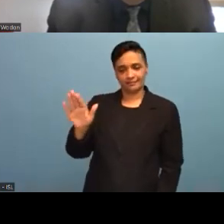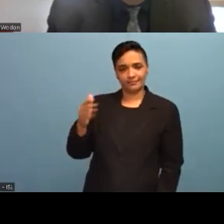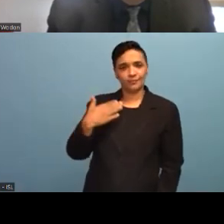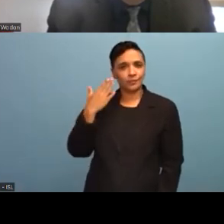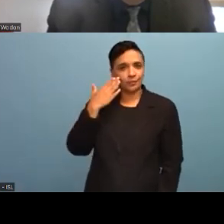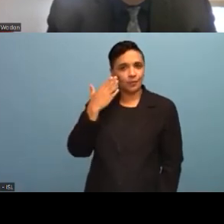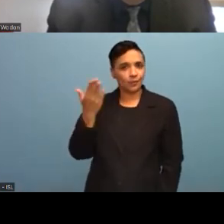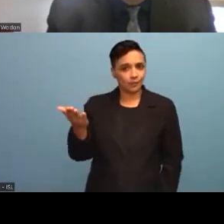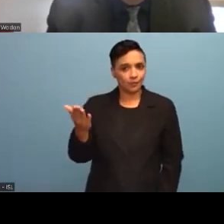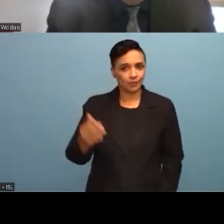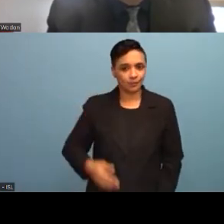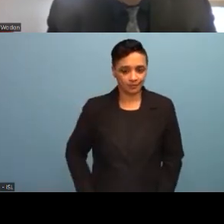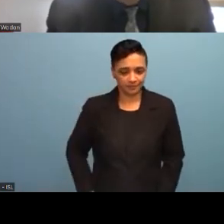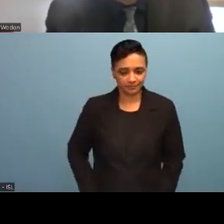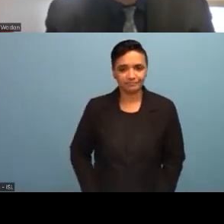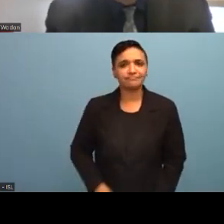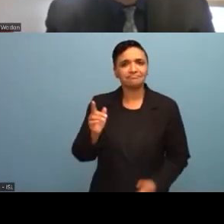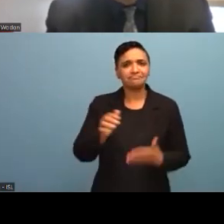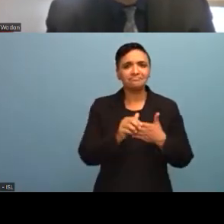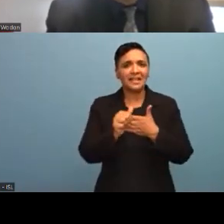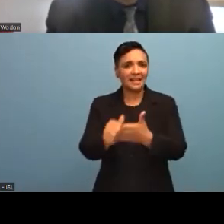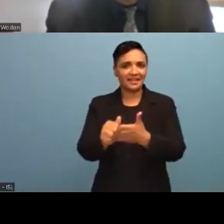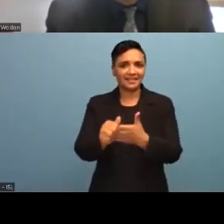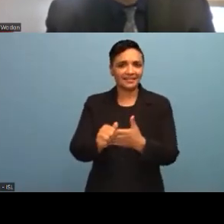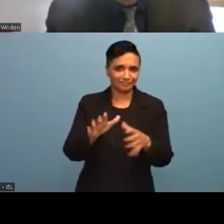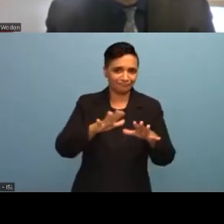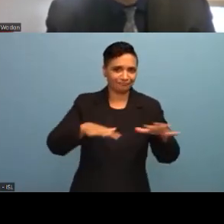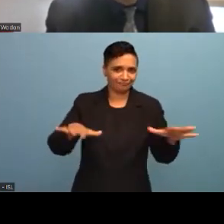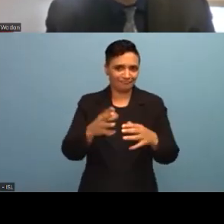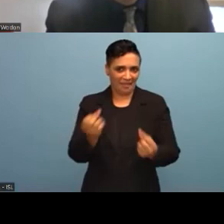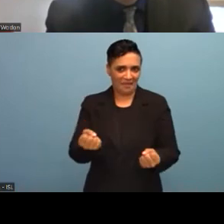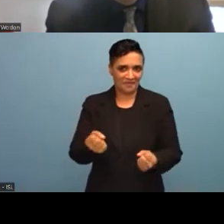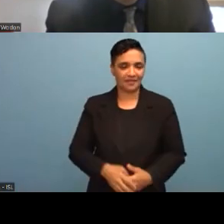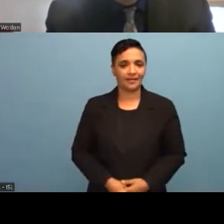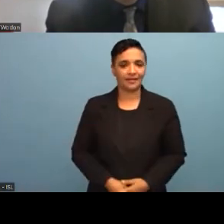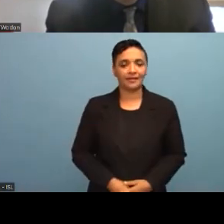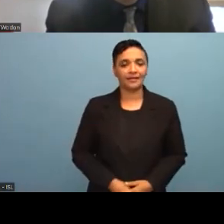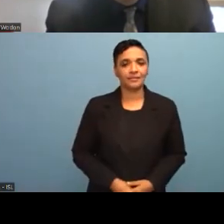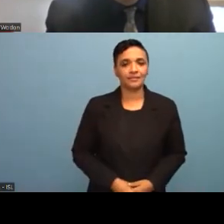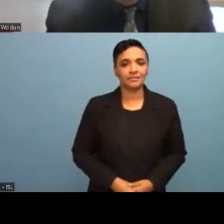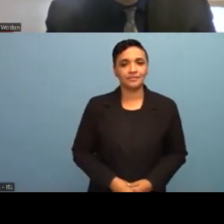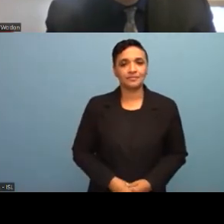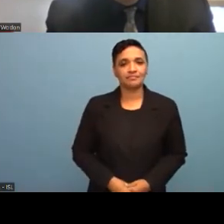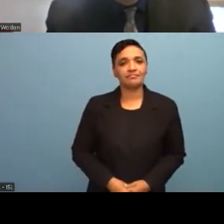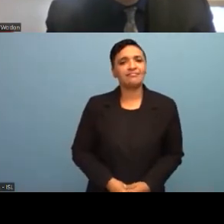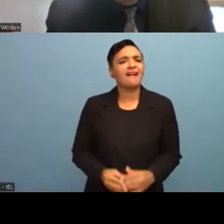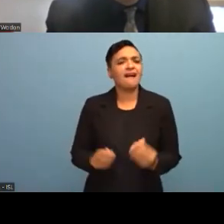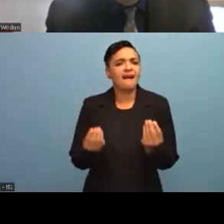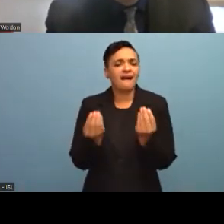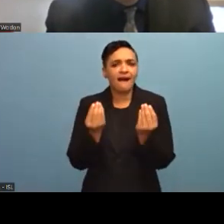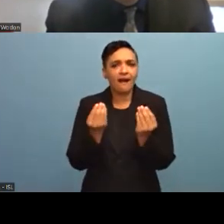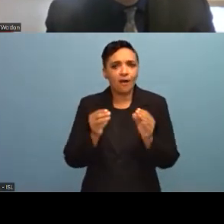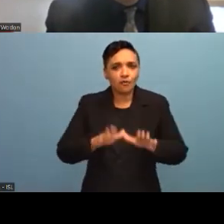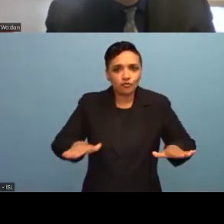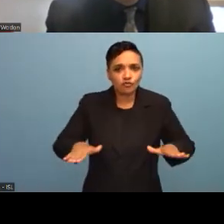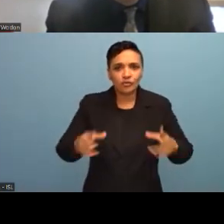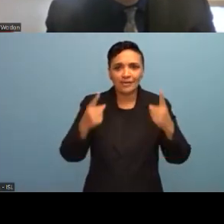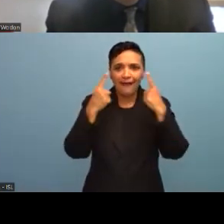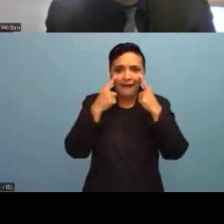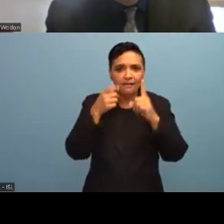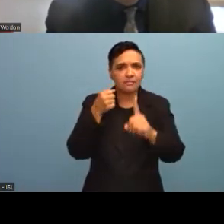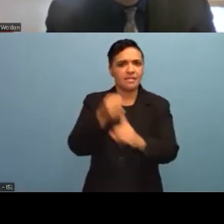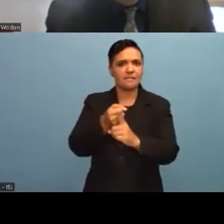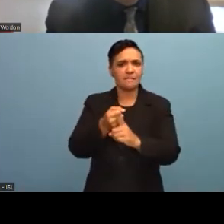of a leader in this space. Do we know much about how kids' eye health has been affected over the last